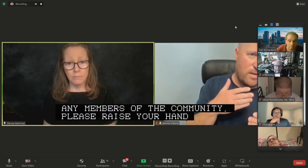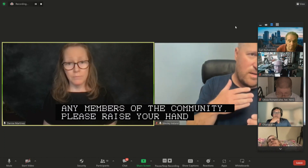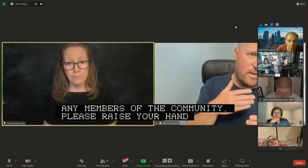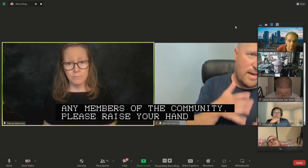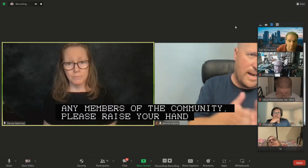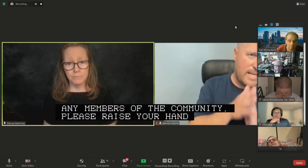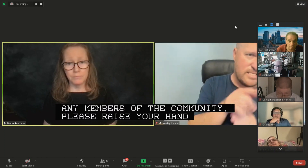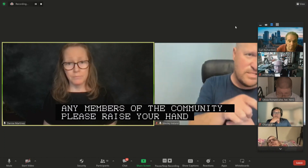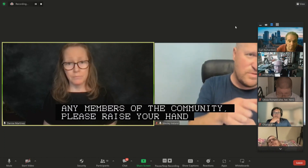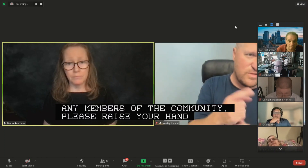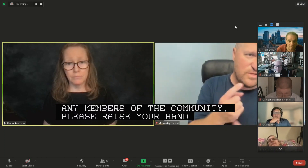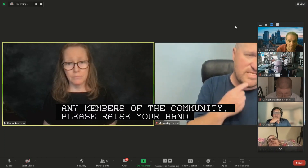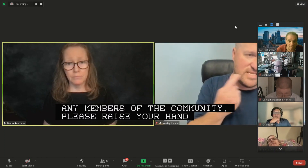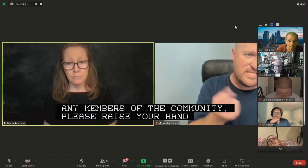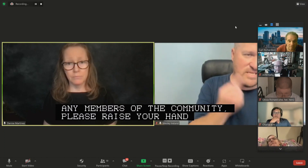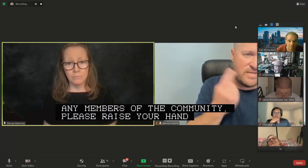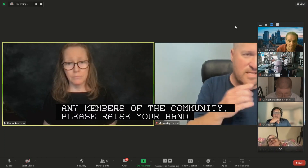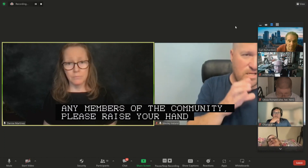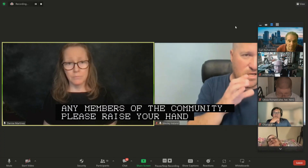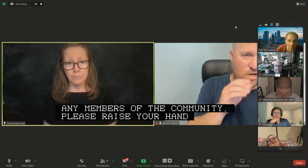Carl?